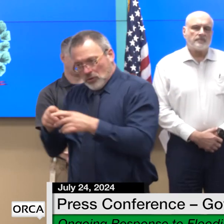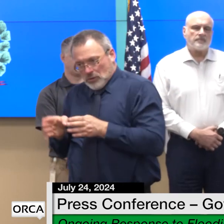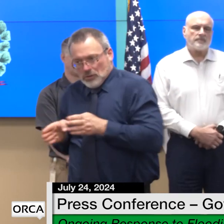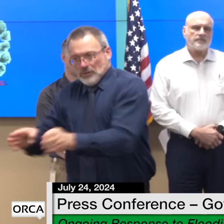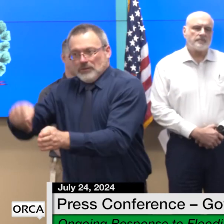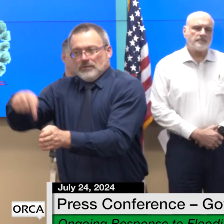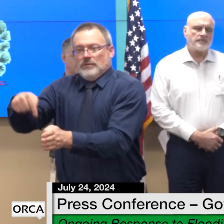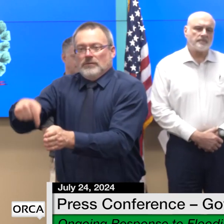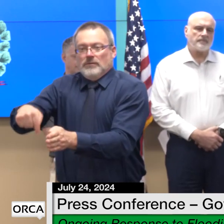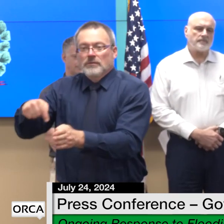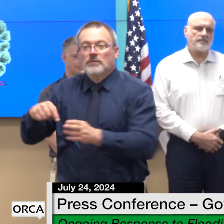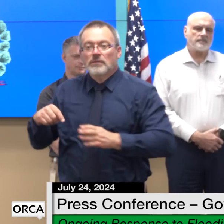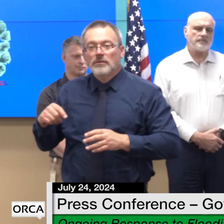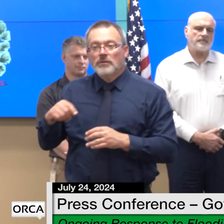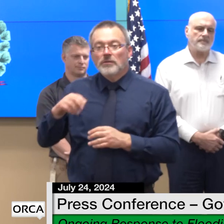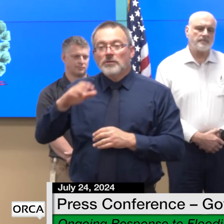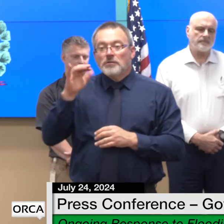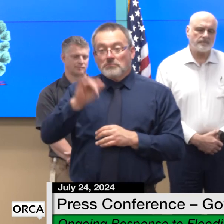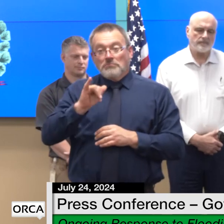your local community has offered.